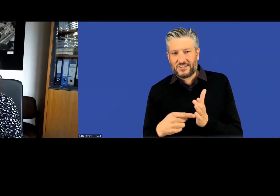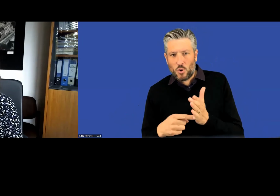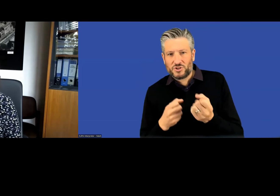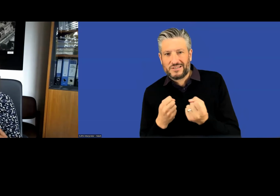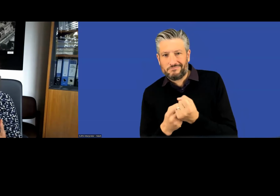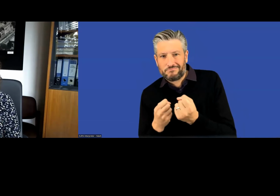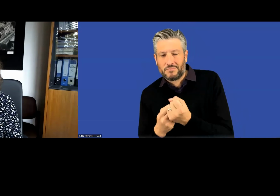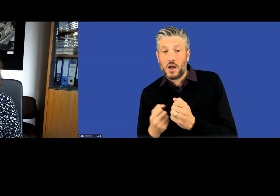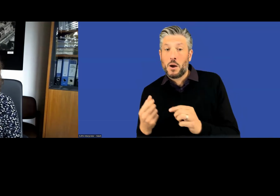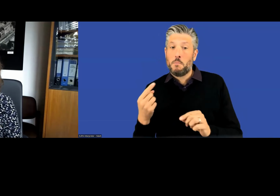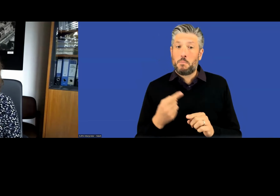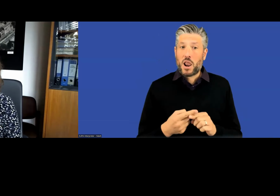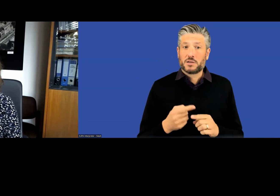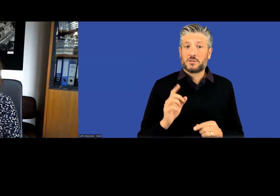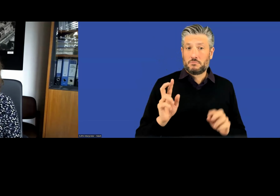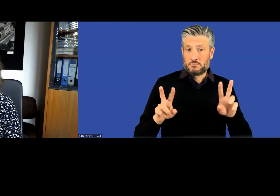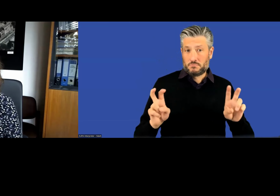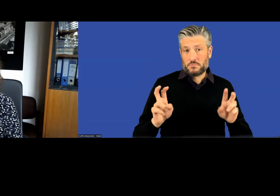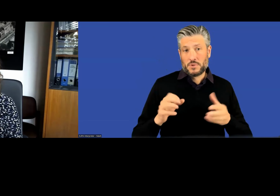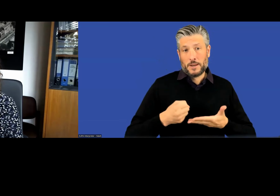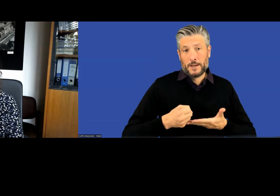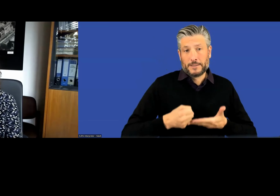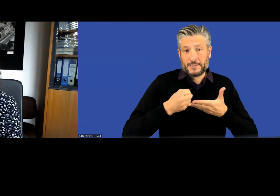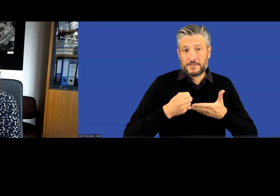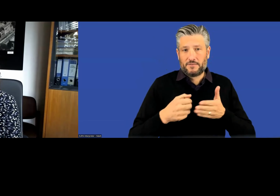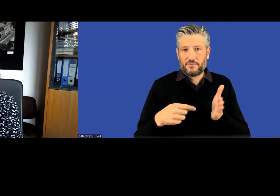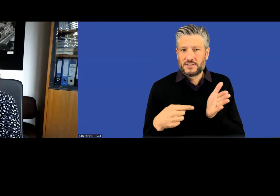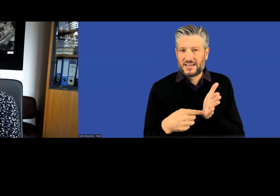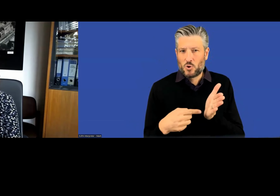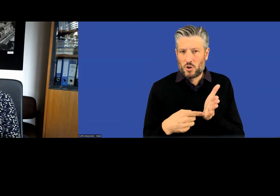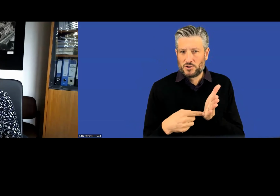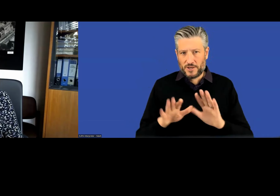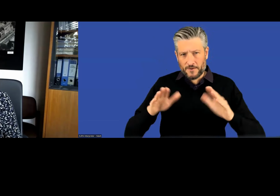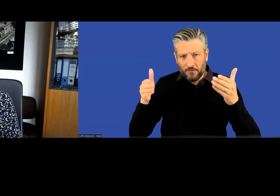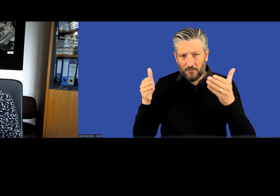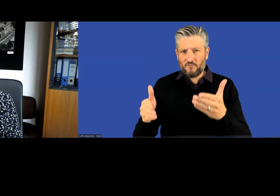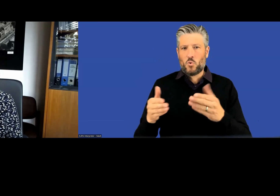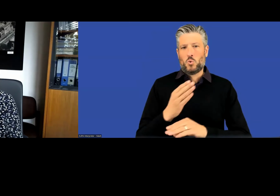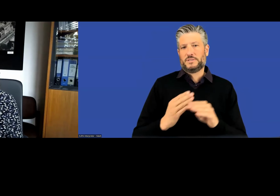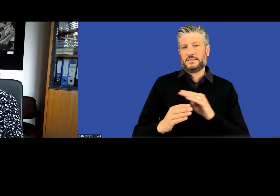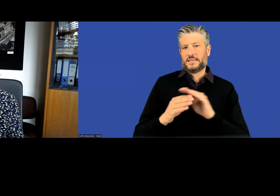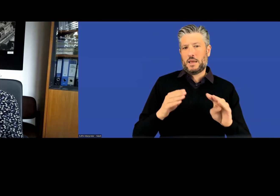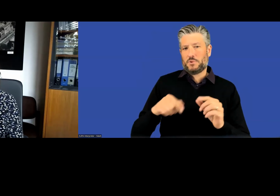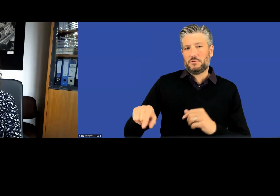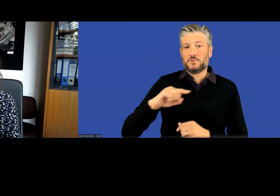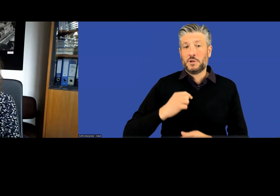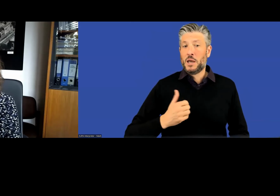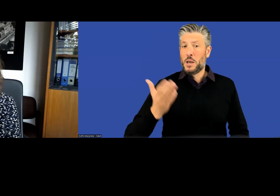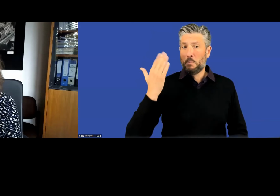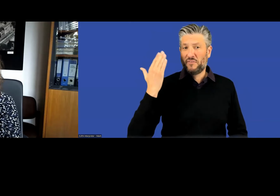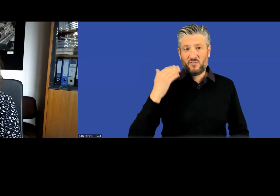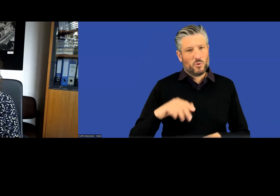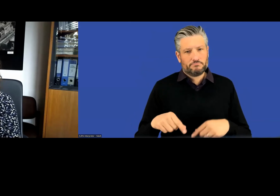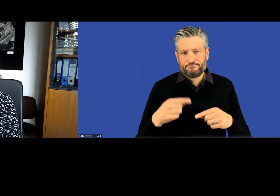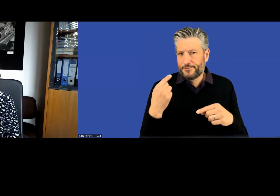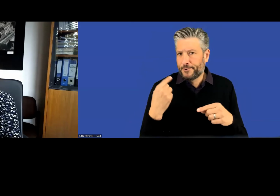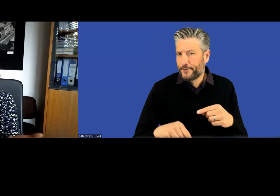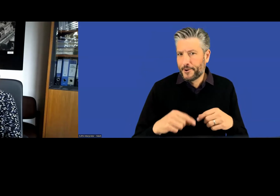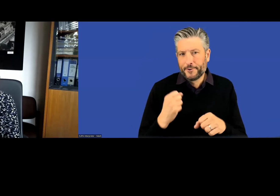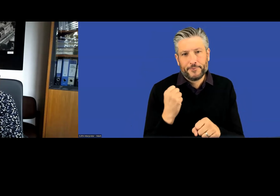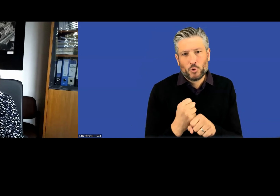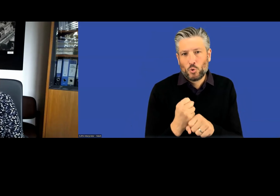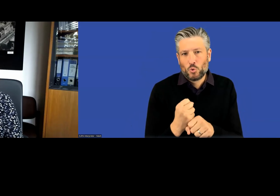technologies, helping persons with disabilities, enable them to perform activities that they couldn't do before. And the Suitcase